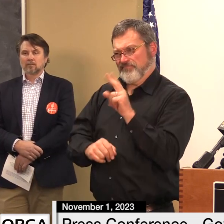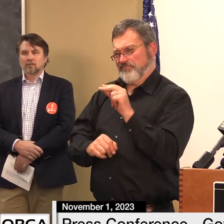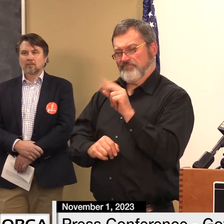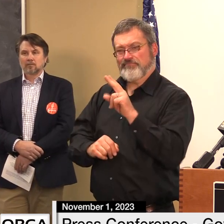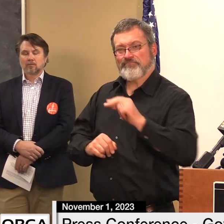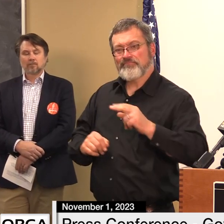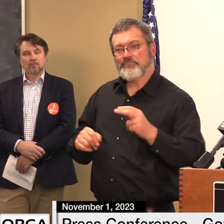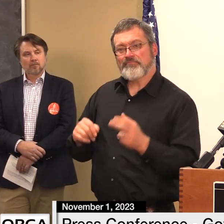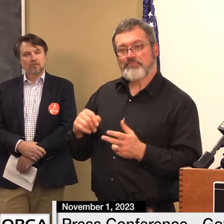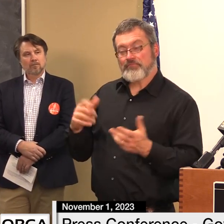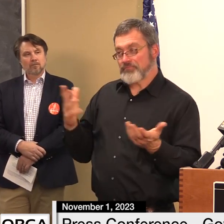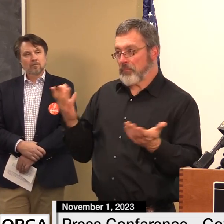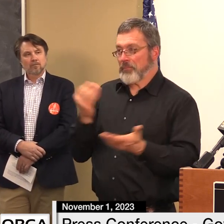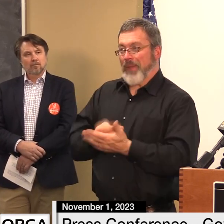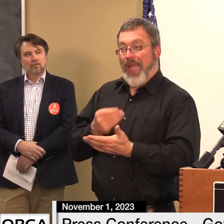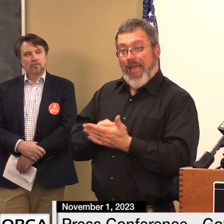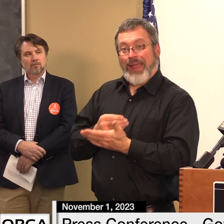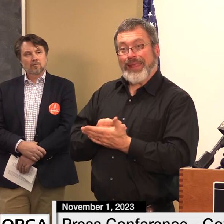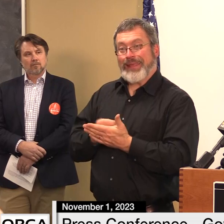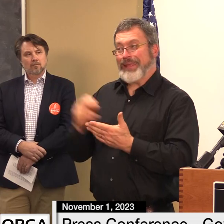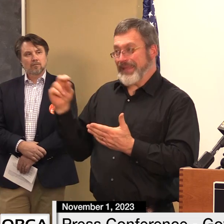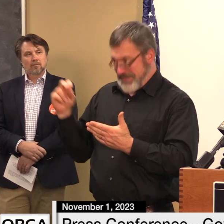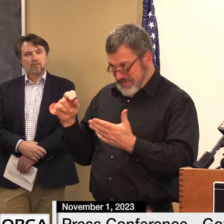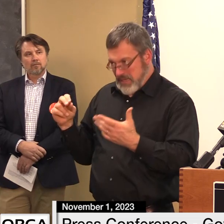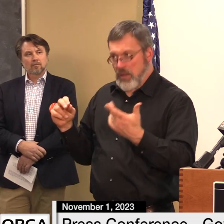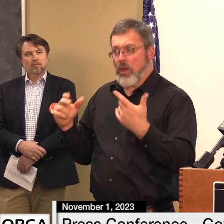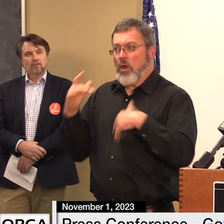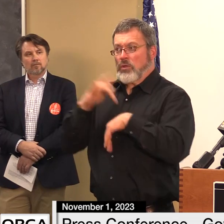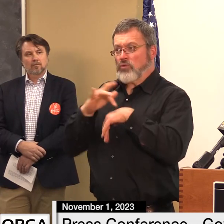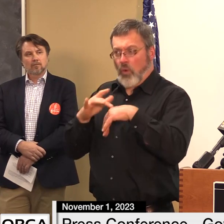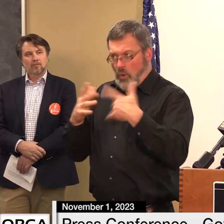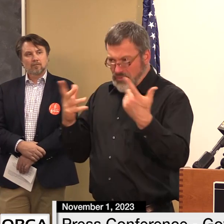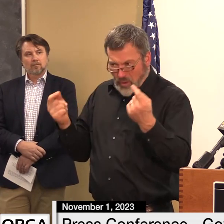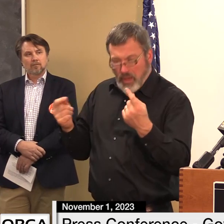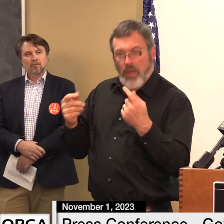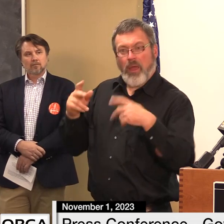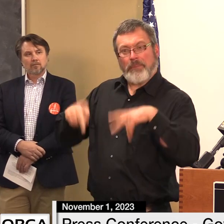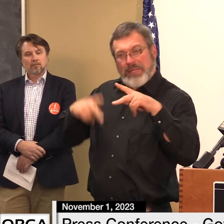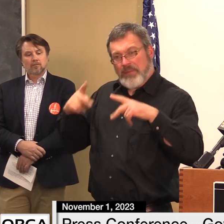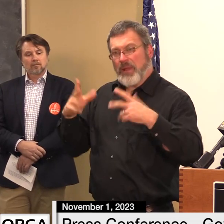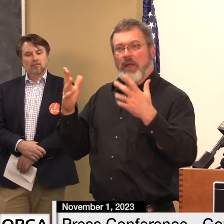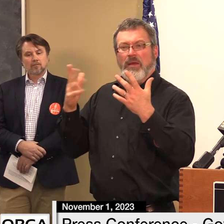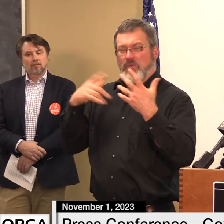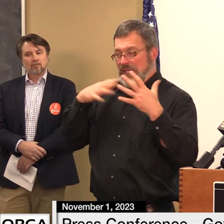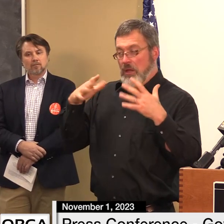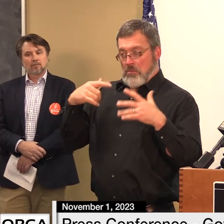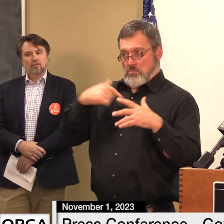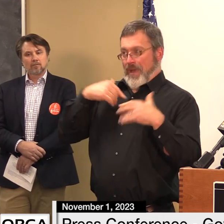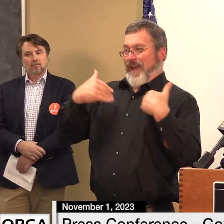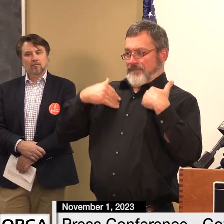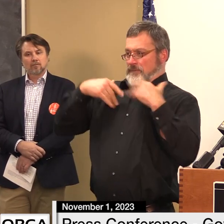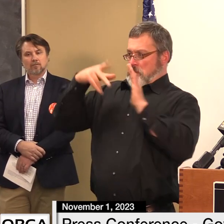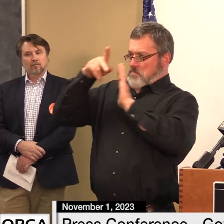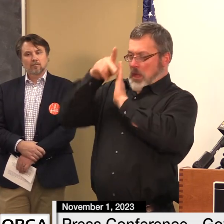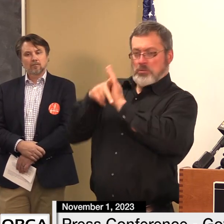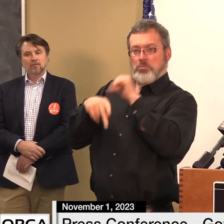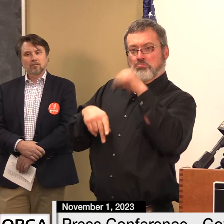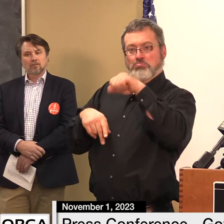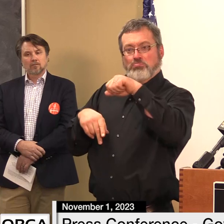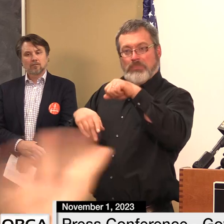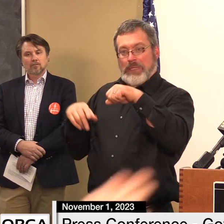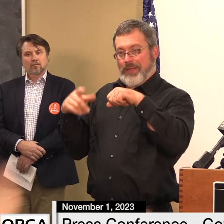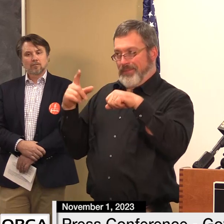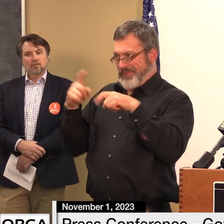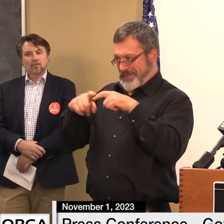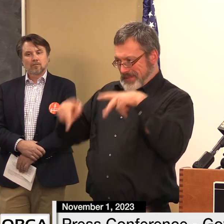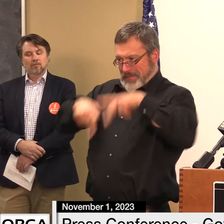and resources. It's about putting the right policies into place that will attract more people into the state.